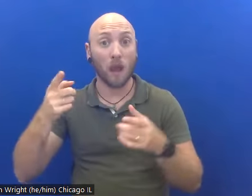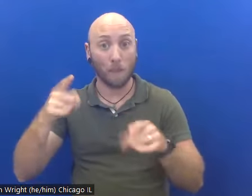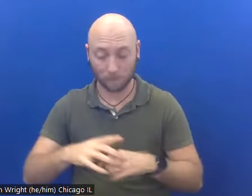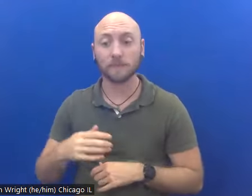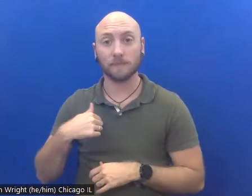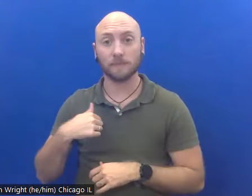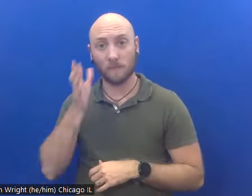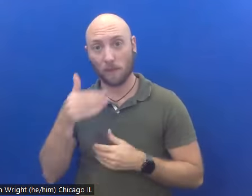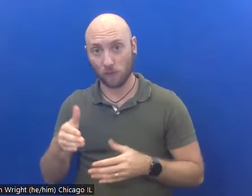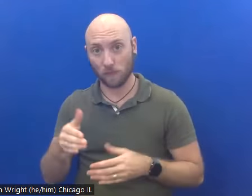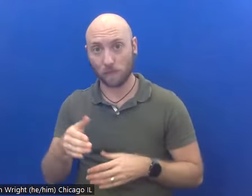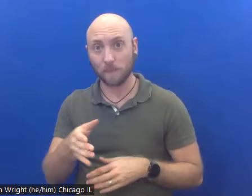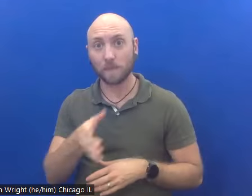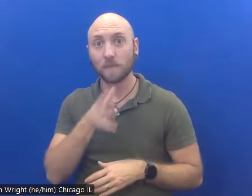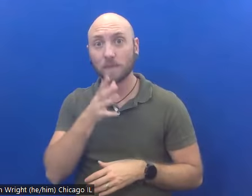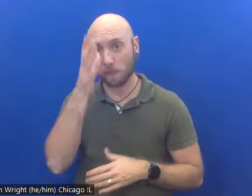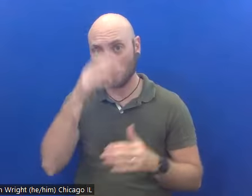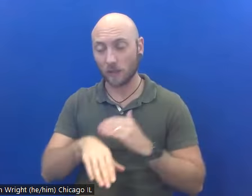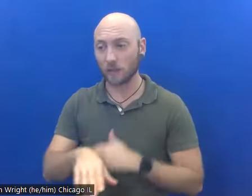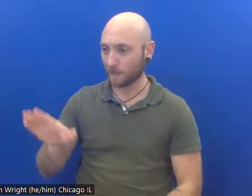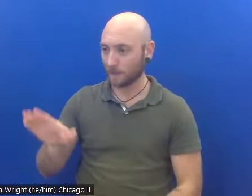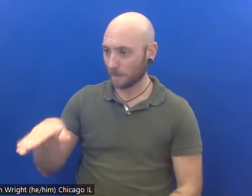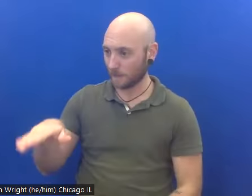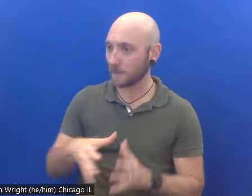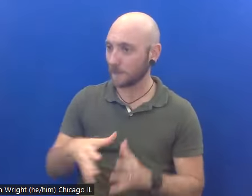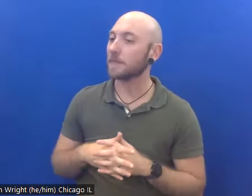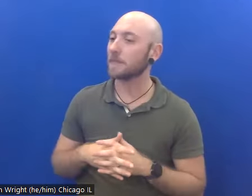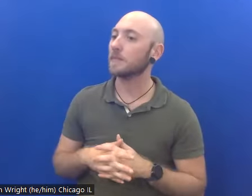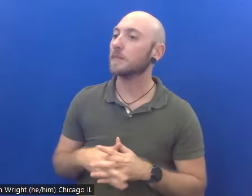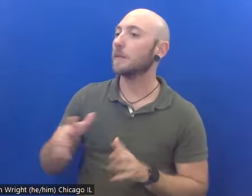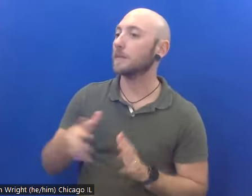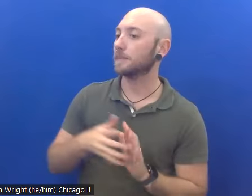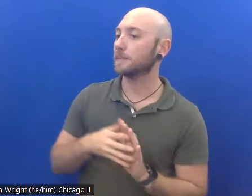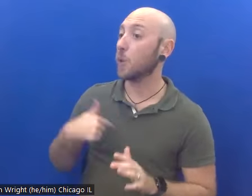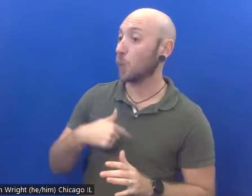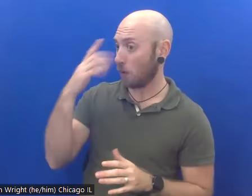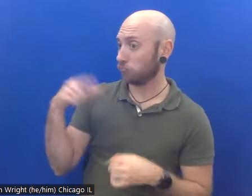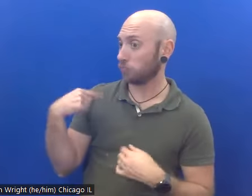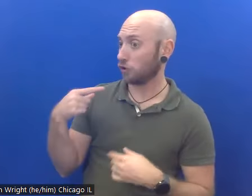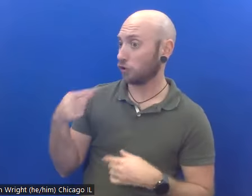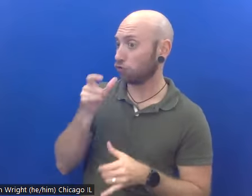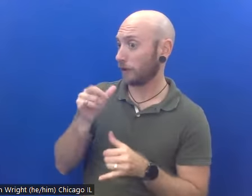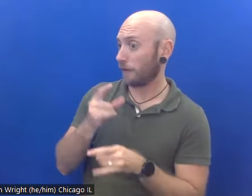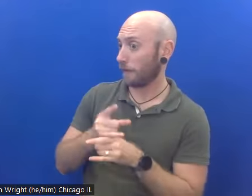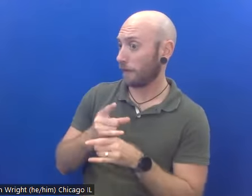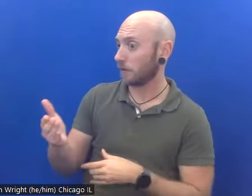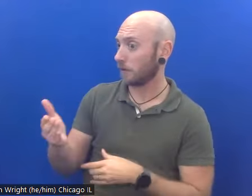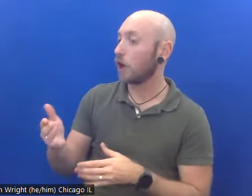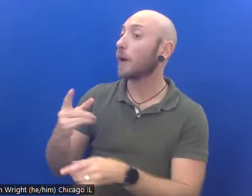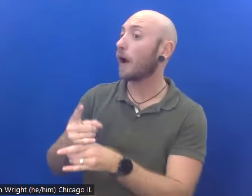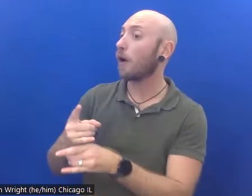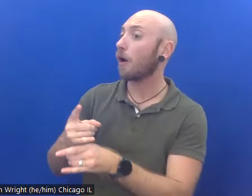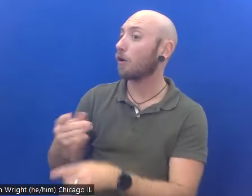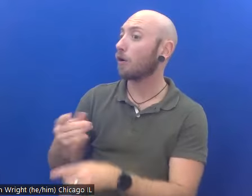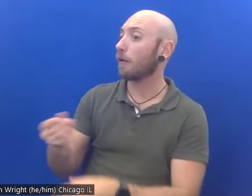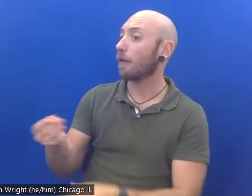been drinking. We want you to give us your alcohol." And it blew my mind because they'd never done that before. So I was like, okay. So I put both boxes up on the table and my